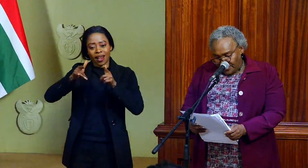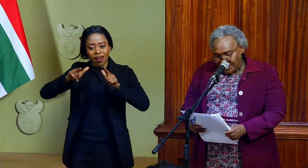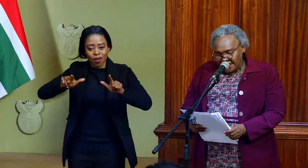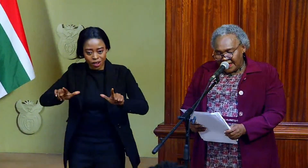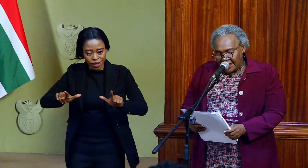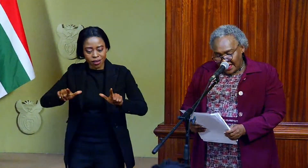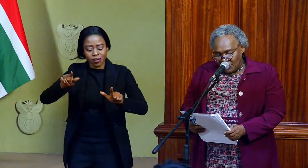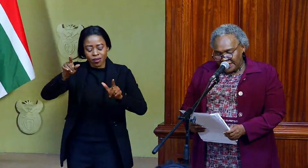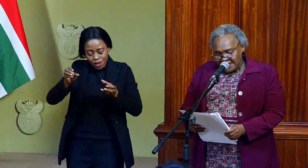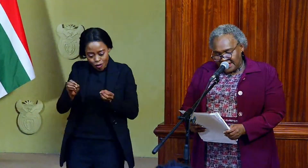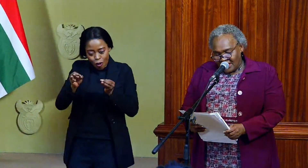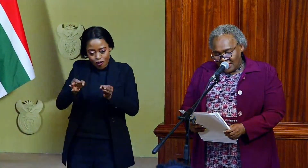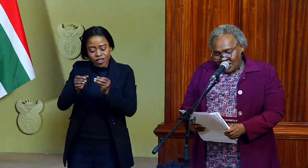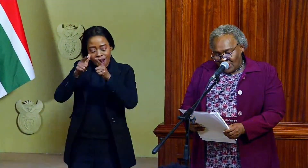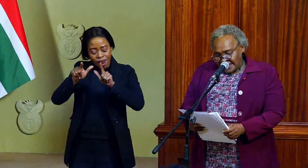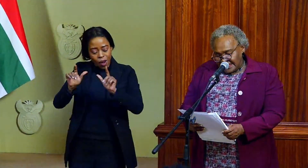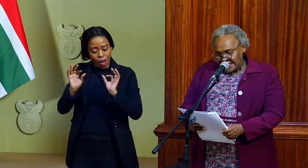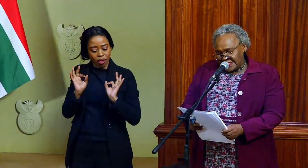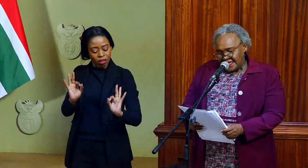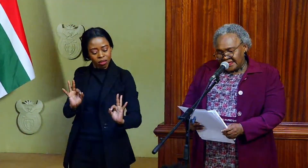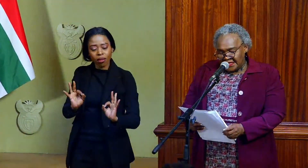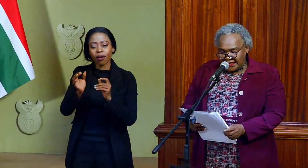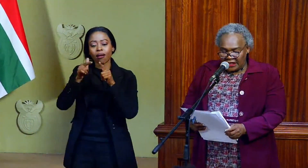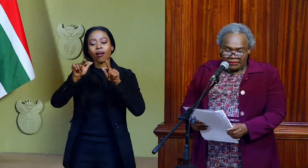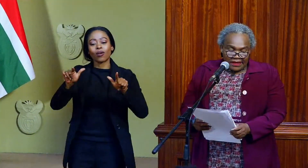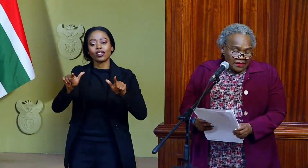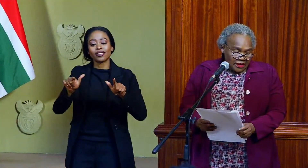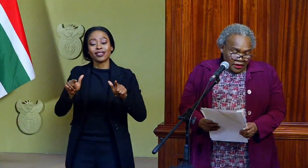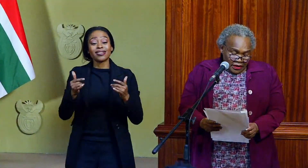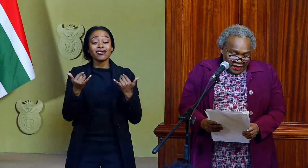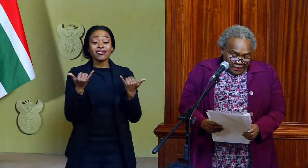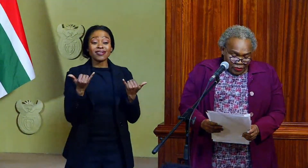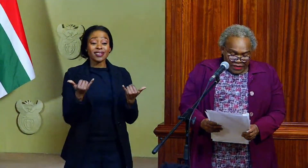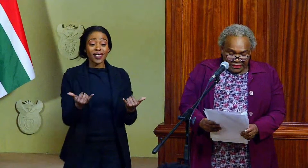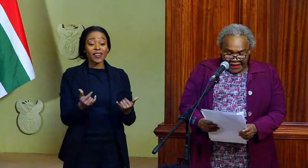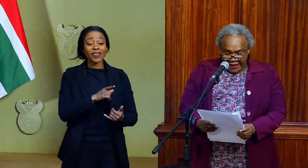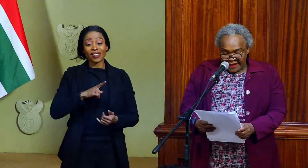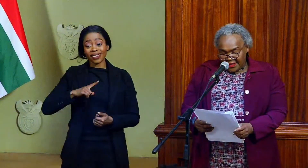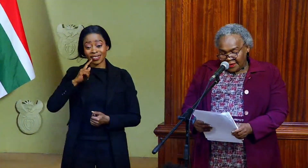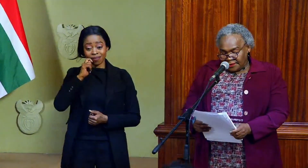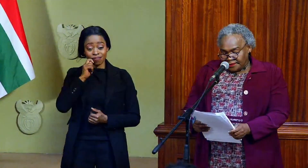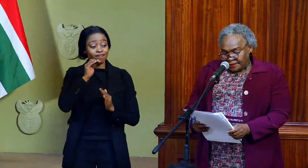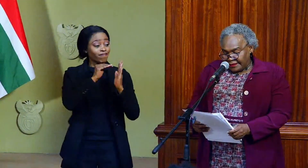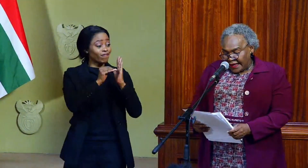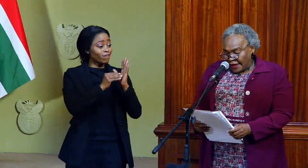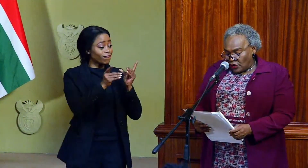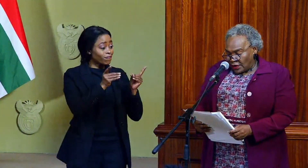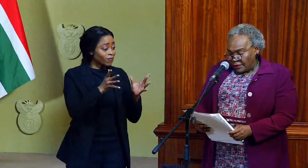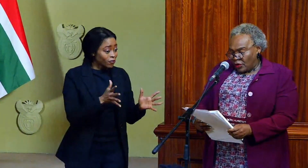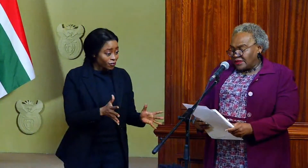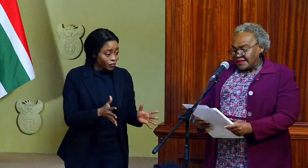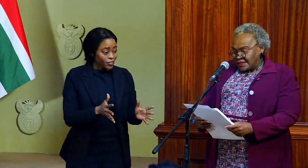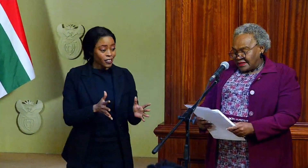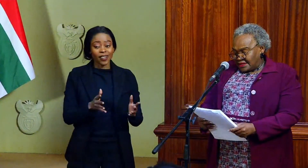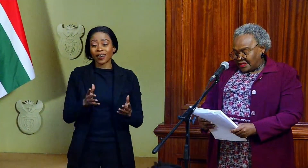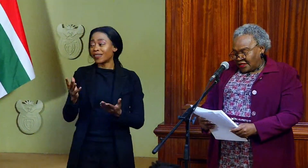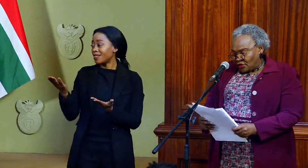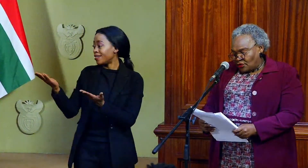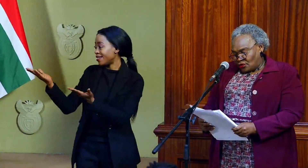an official language. On this, ladies and gentlemen, Program Director, I call